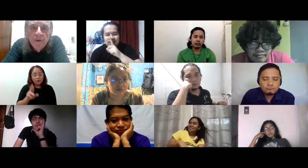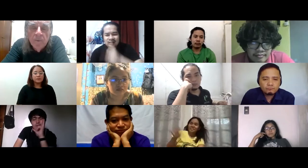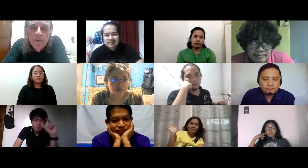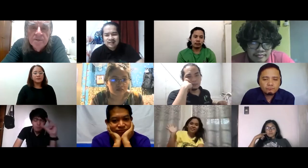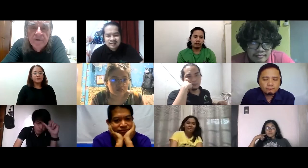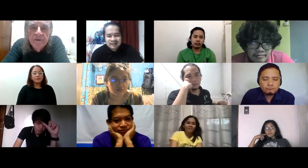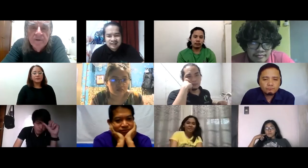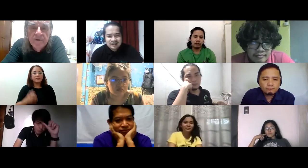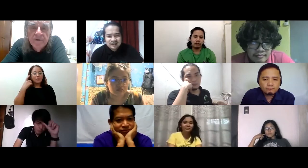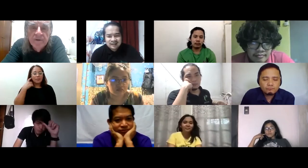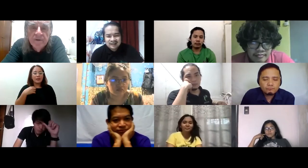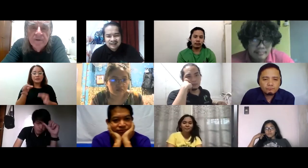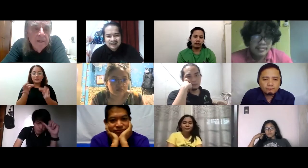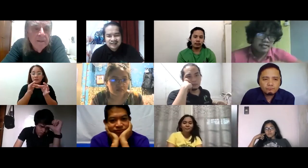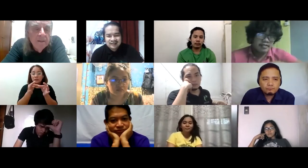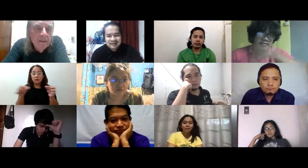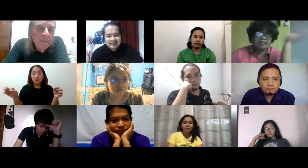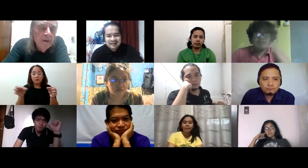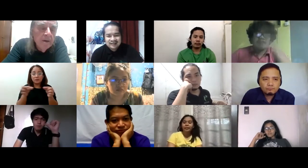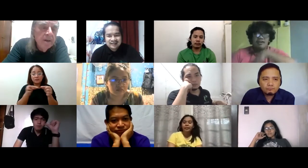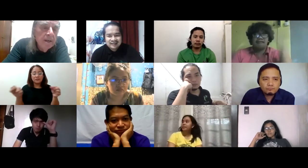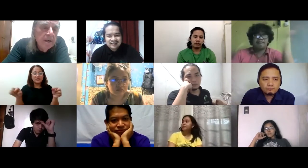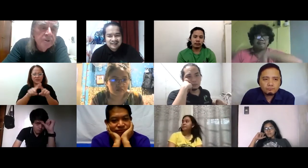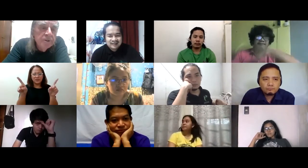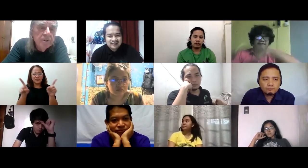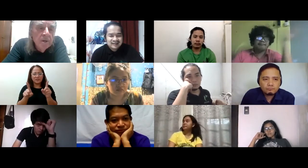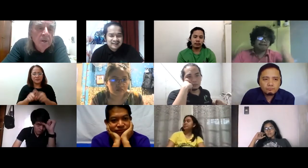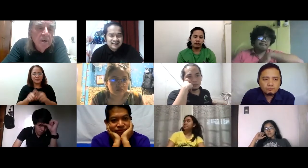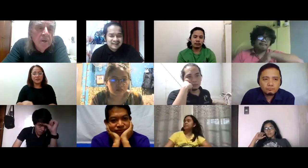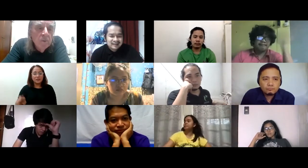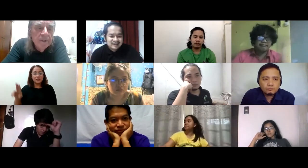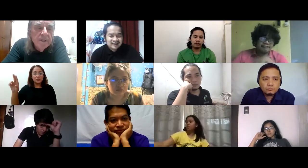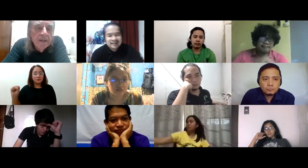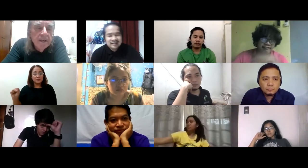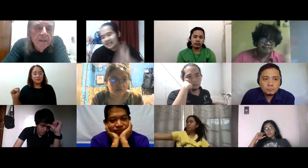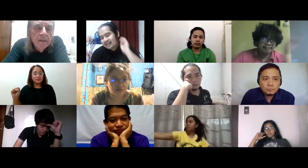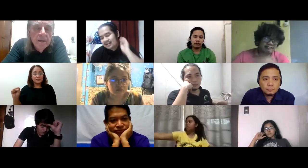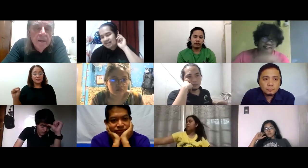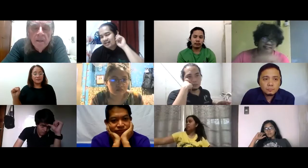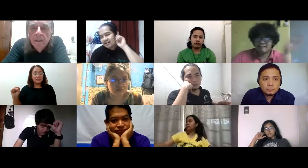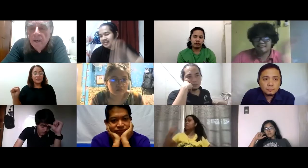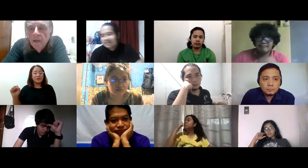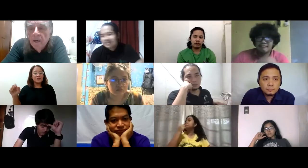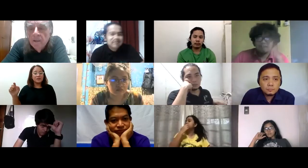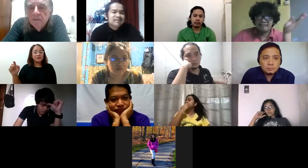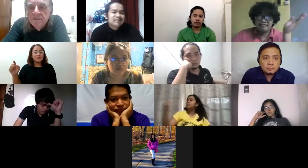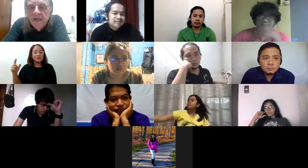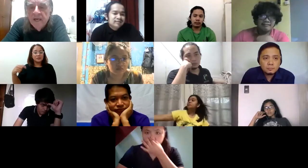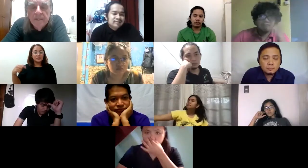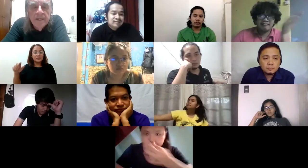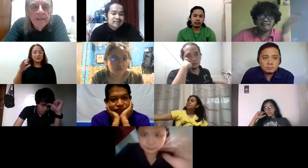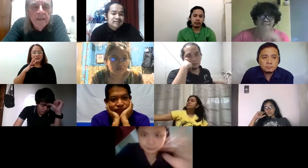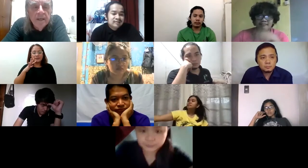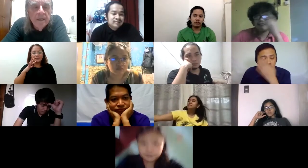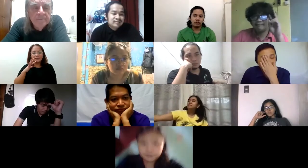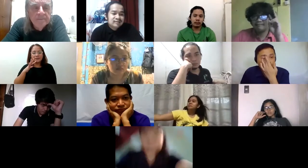different. In American English, we say Stand in line.